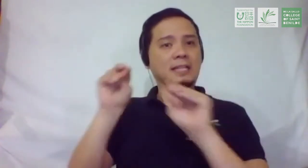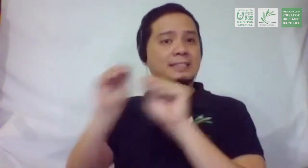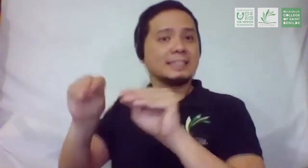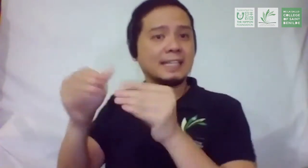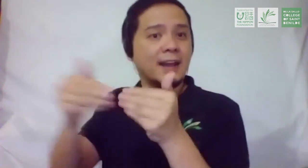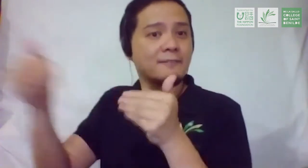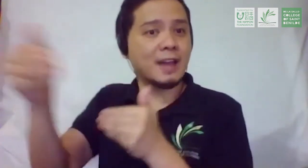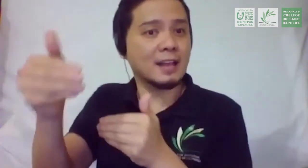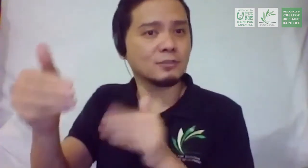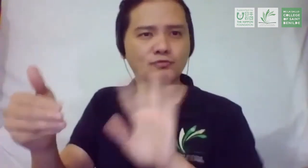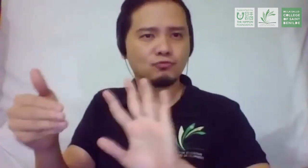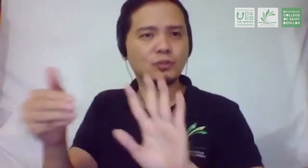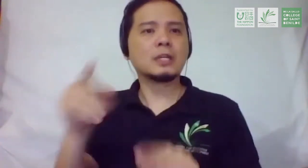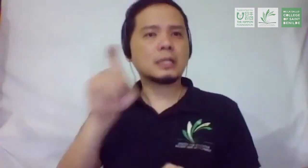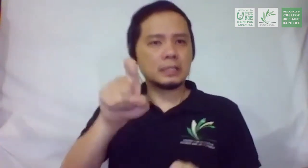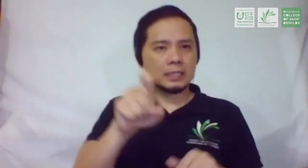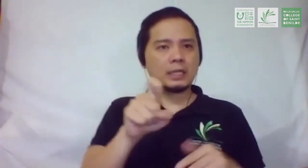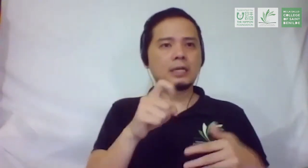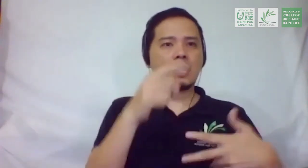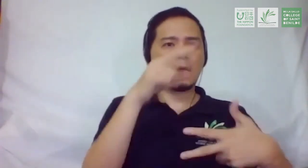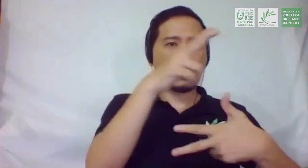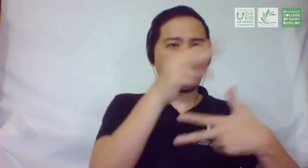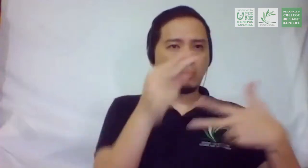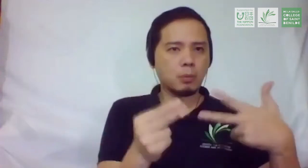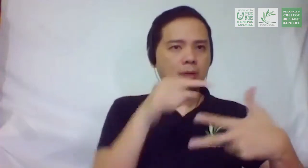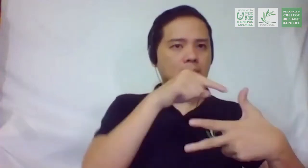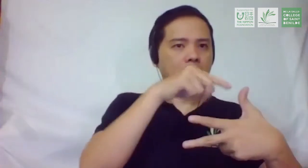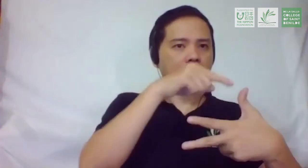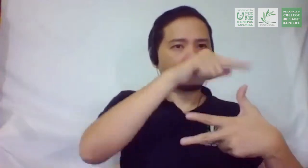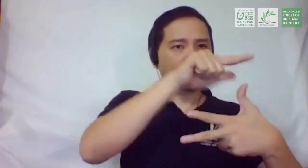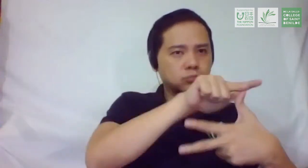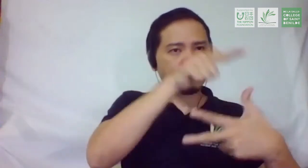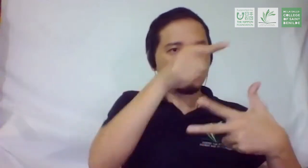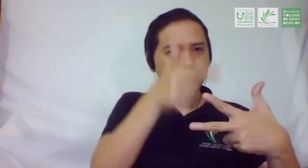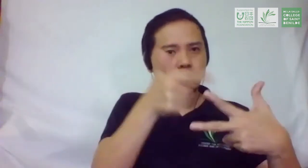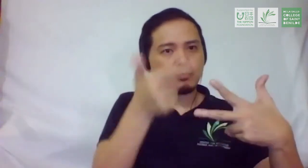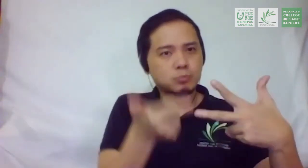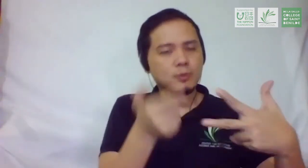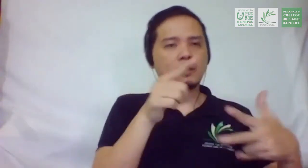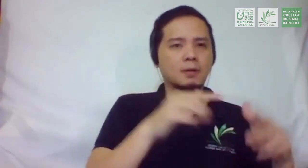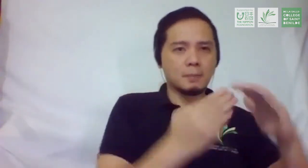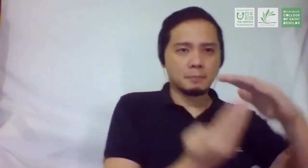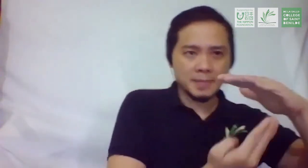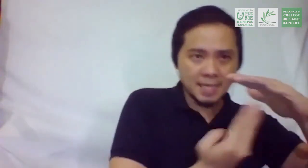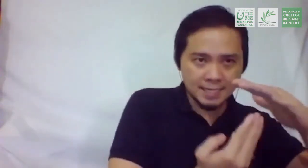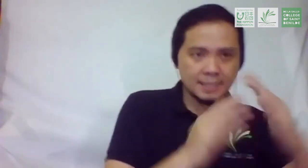teach intermediate unless they have taught